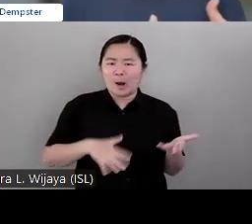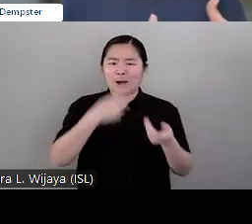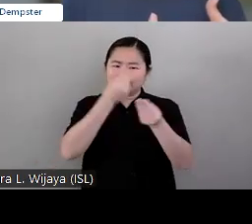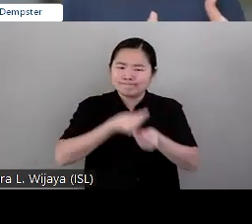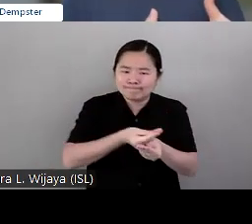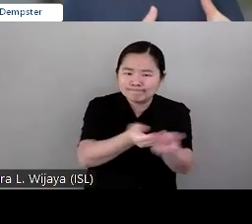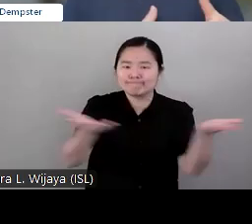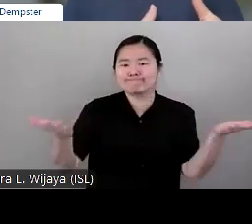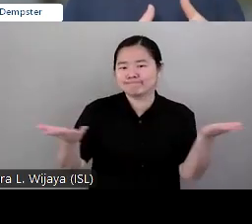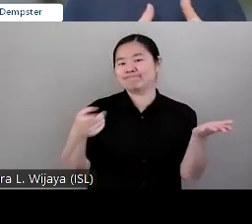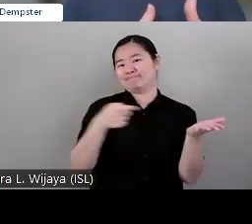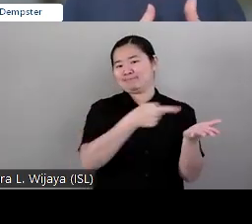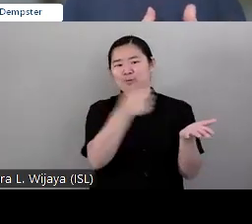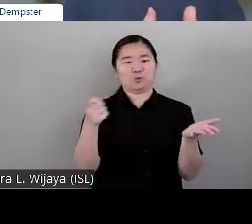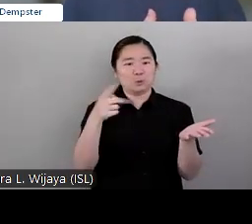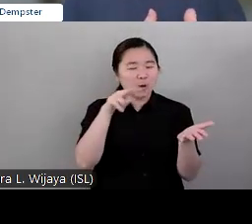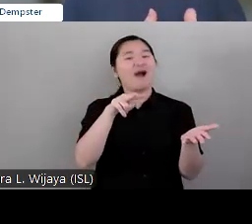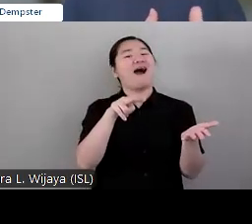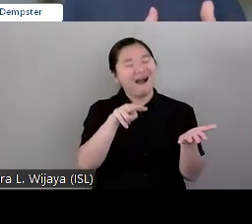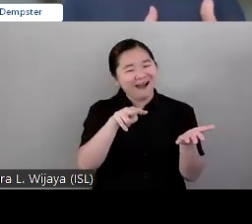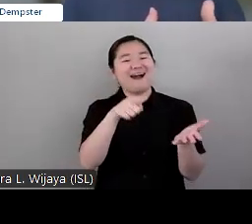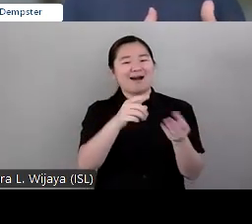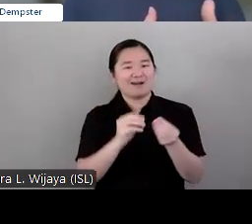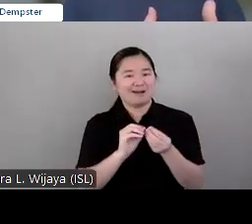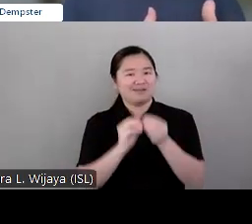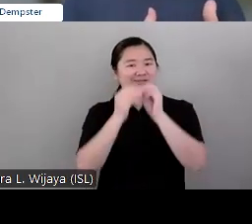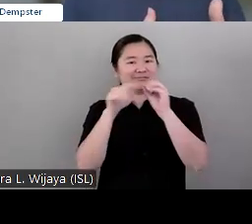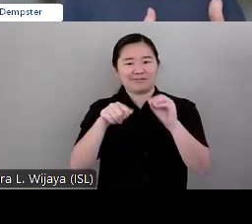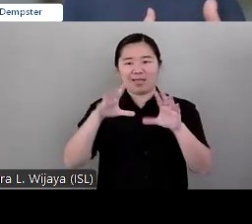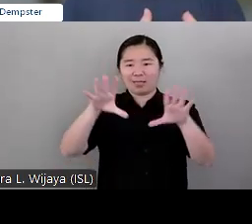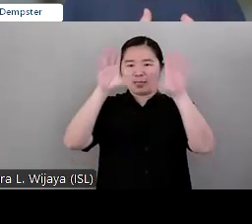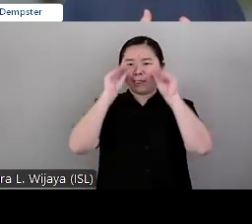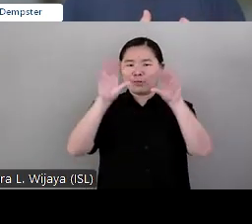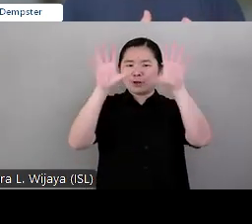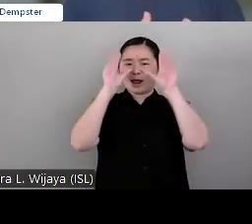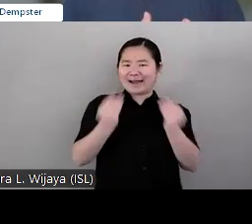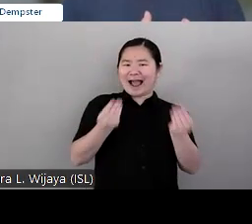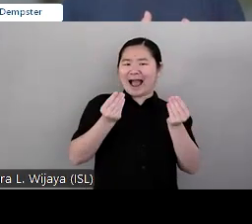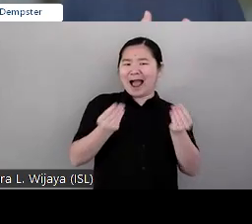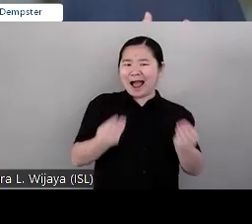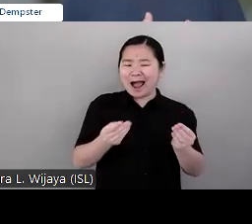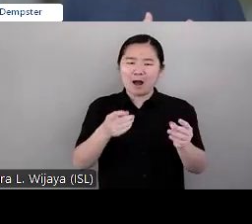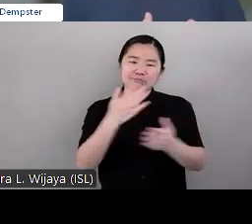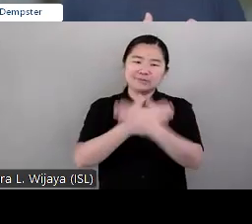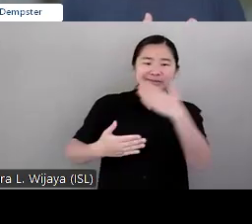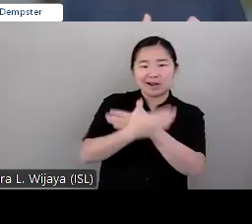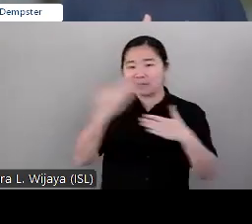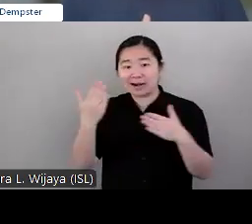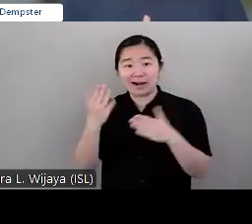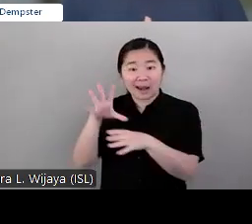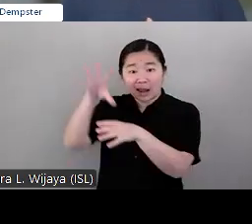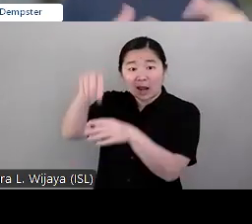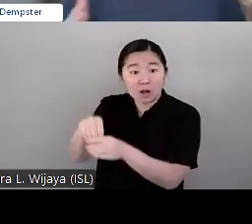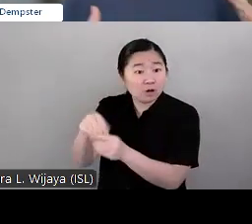the programme into practical action. So really moving beyond theory to implementation. And it's such an